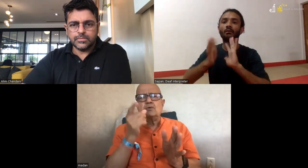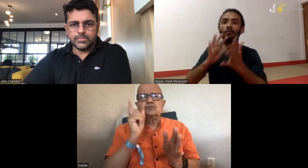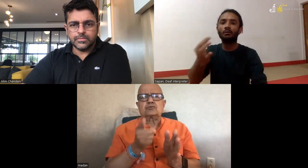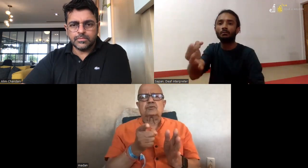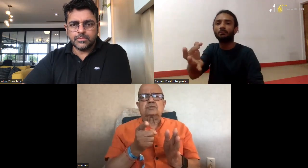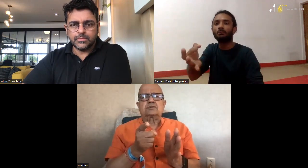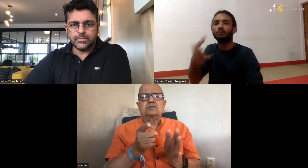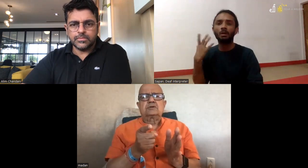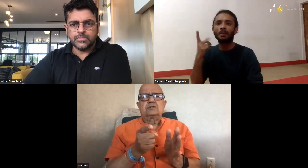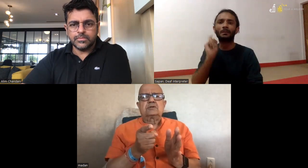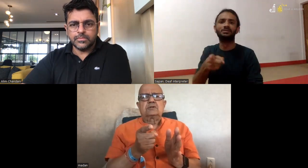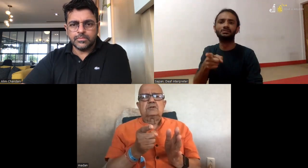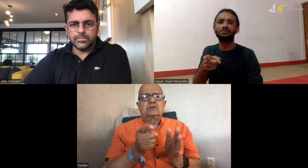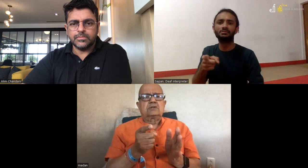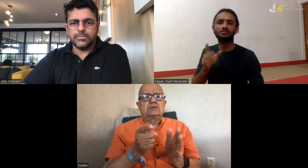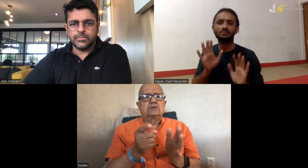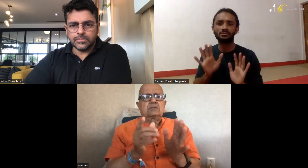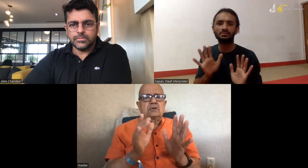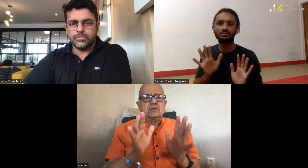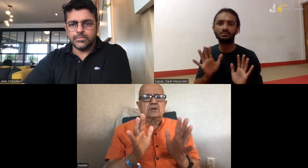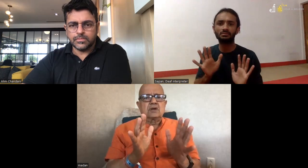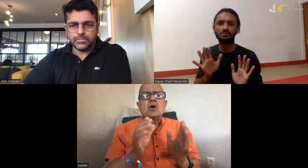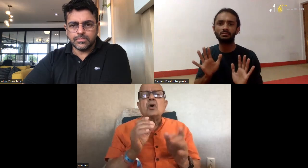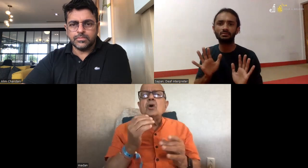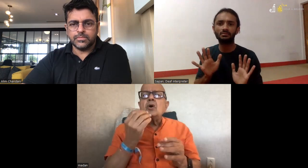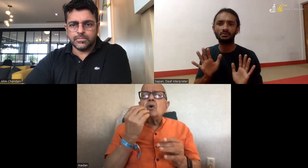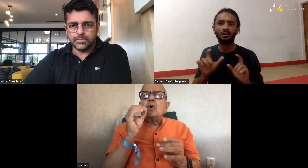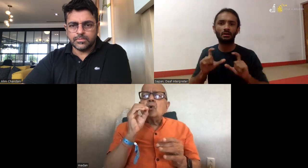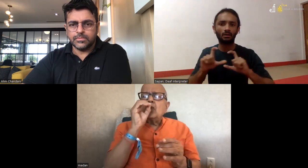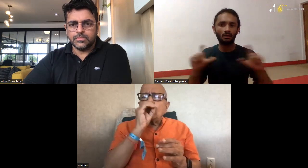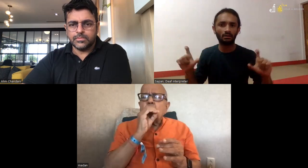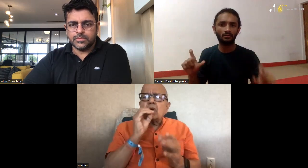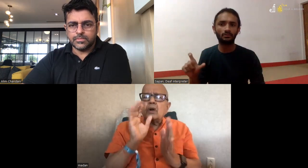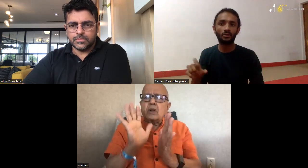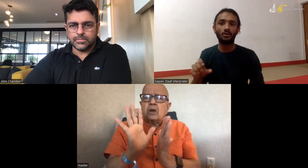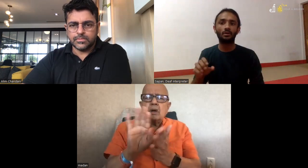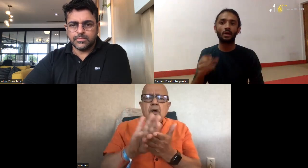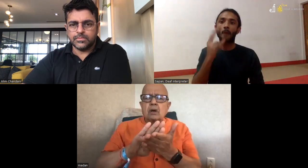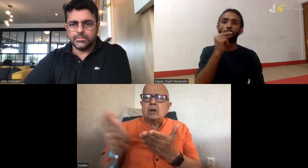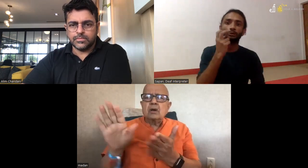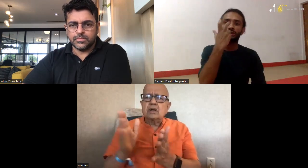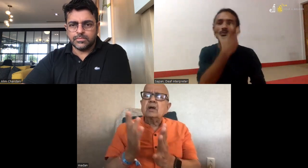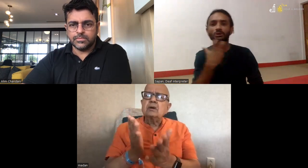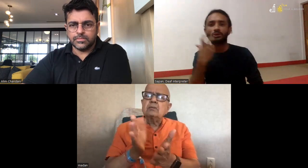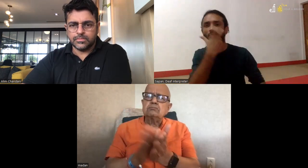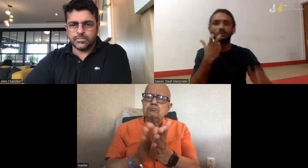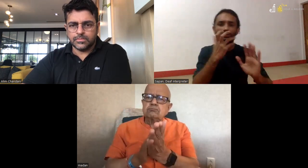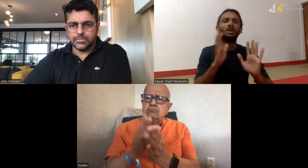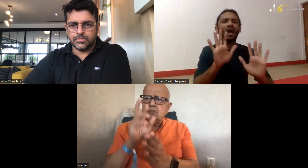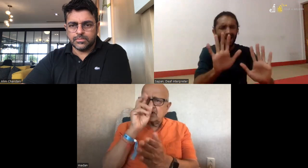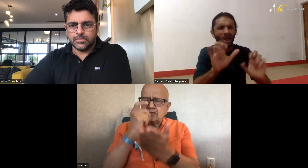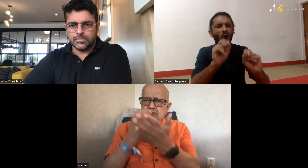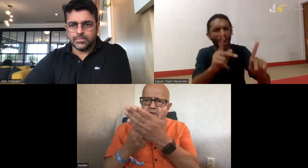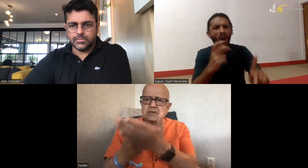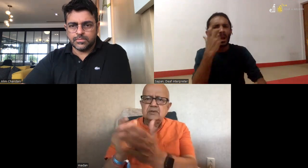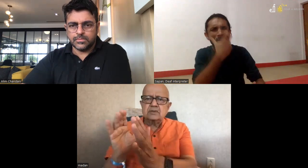But of course, all this was sidelined and people didn't really want to recognize them, and it was a lot of hard work which they had put